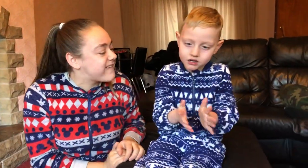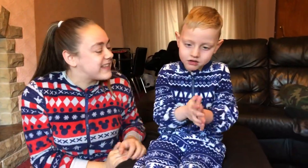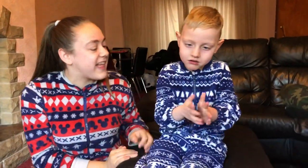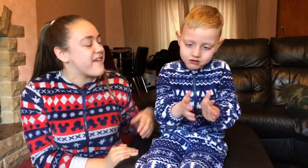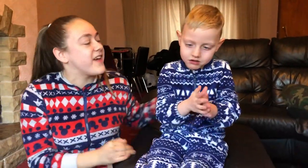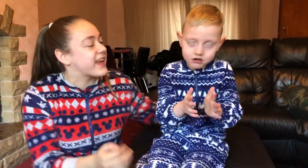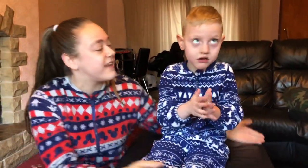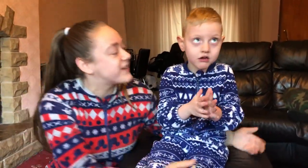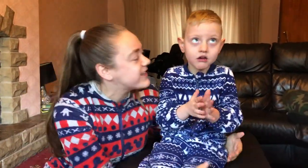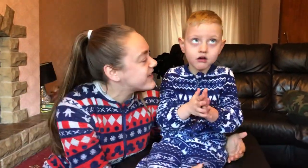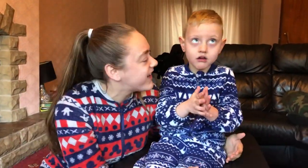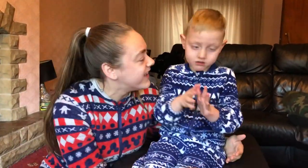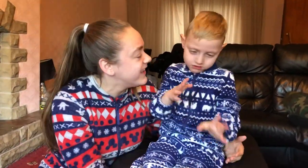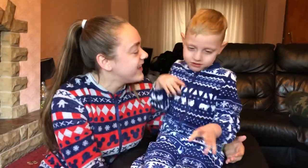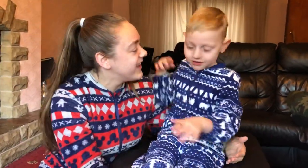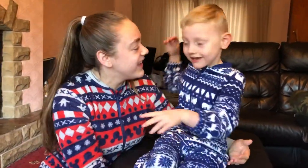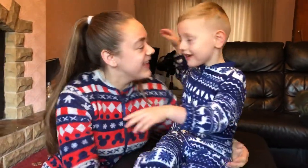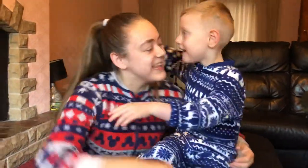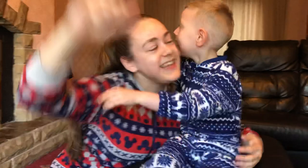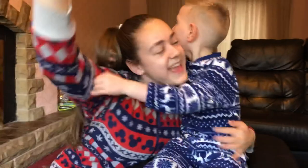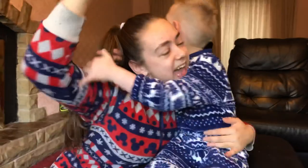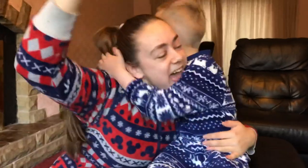clever Can you have a cuddle? Yay!